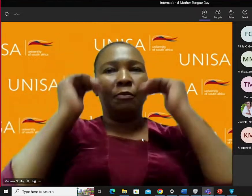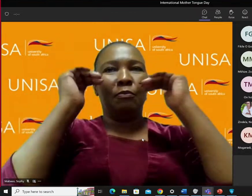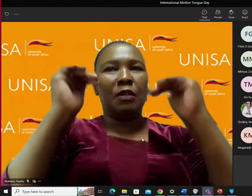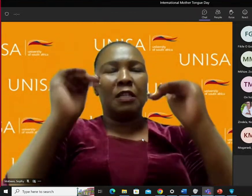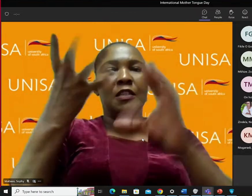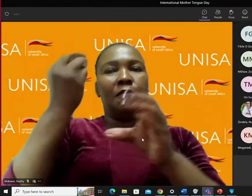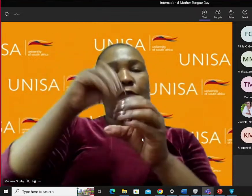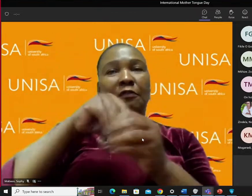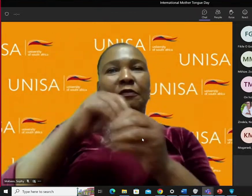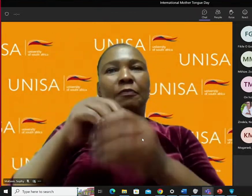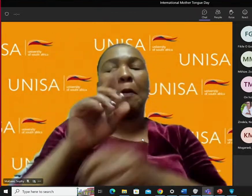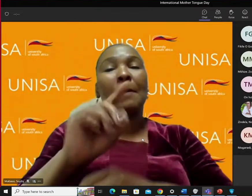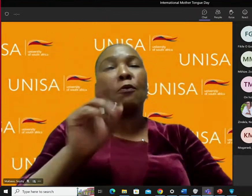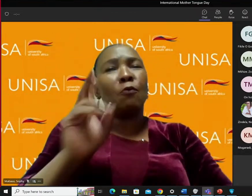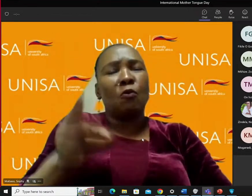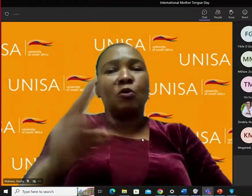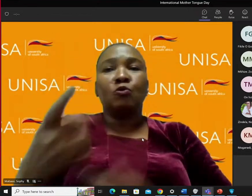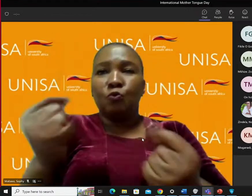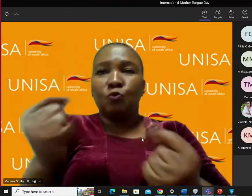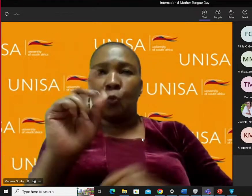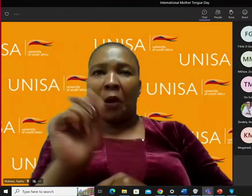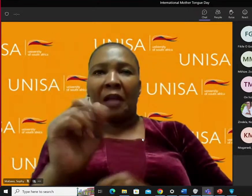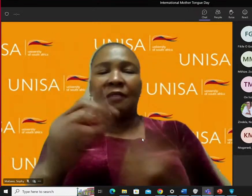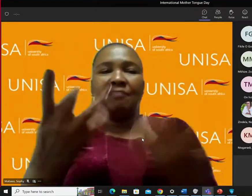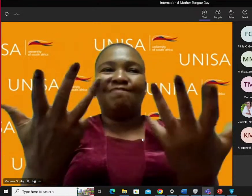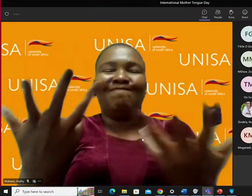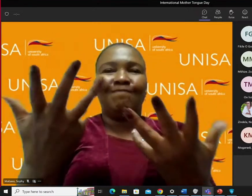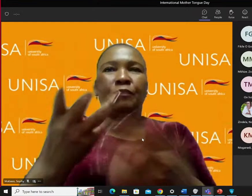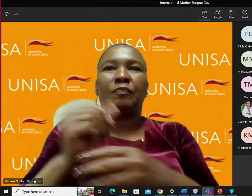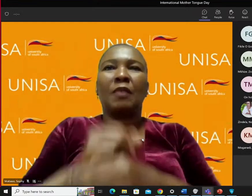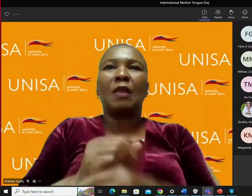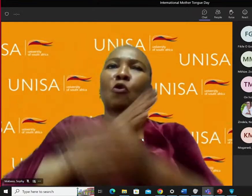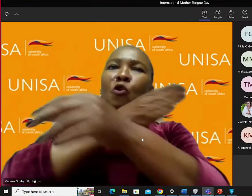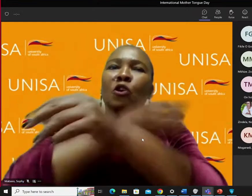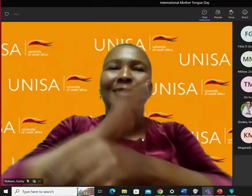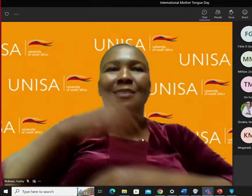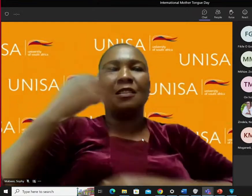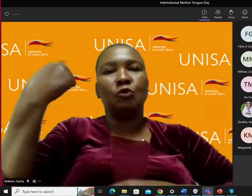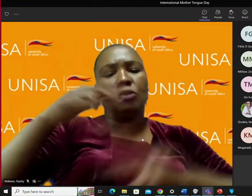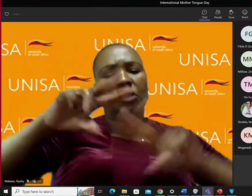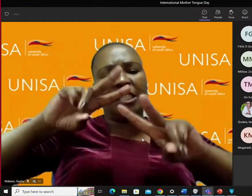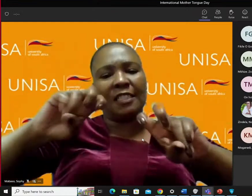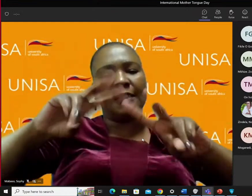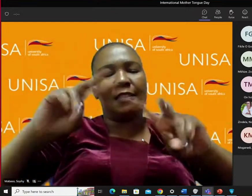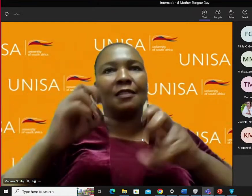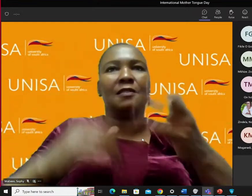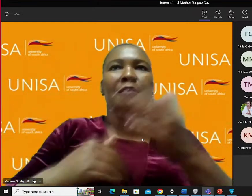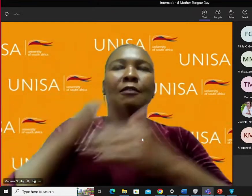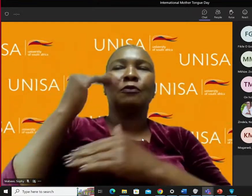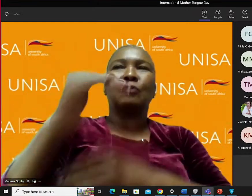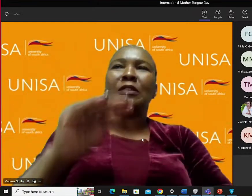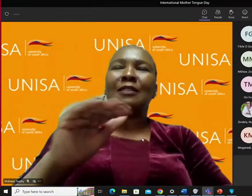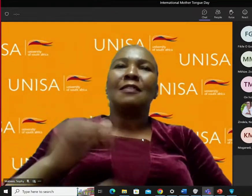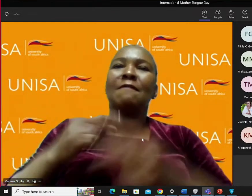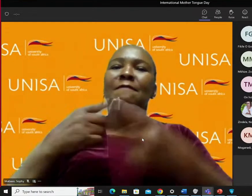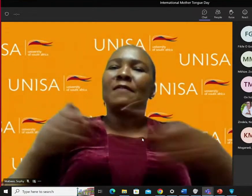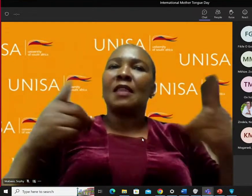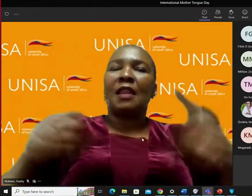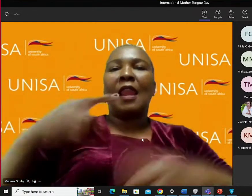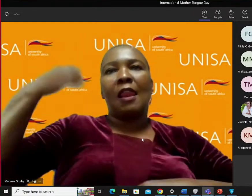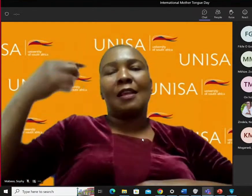involvement, but also to do cross-linguistic research across the various languages in South